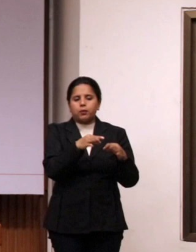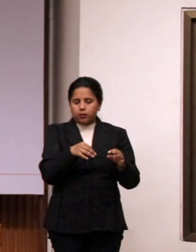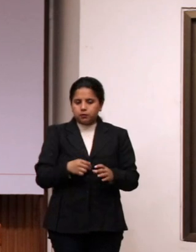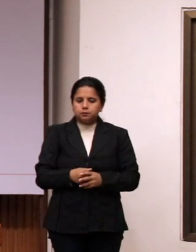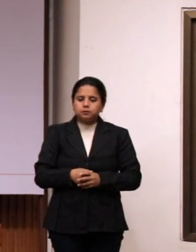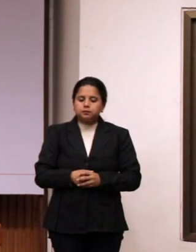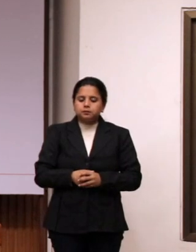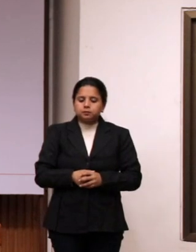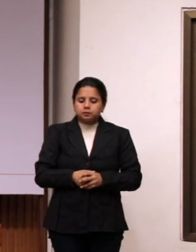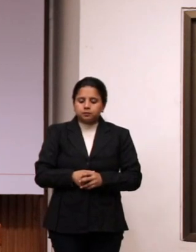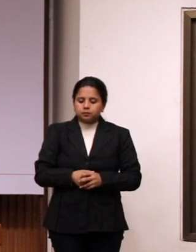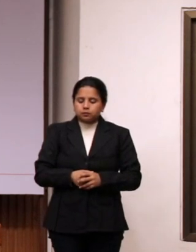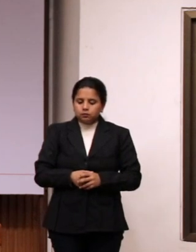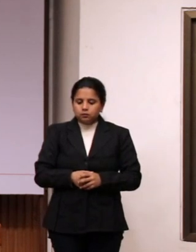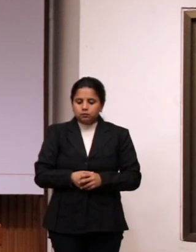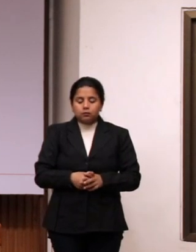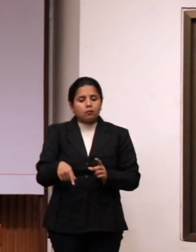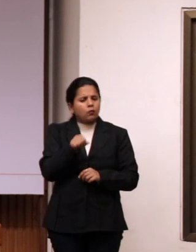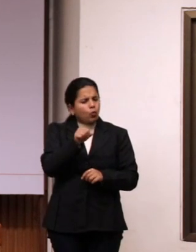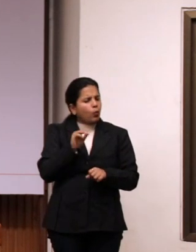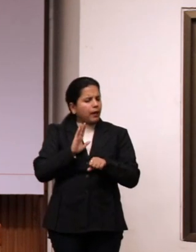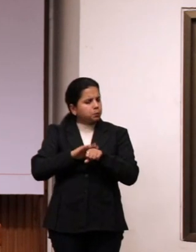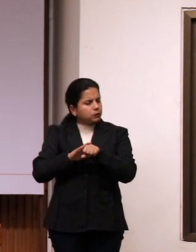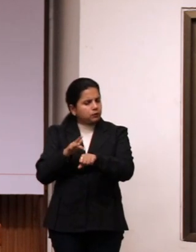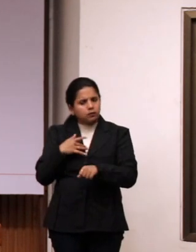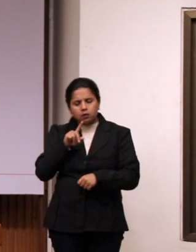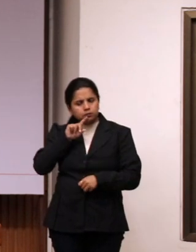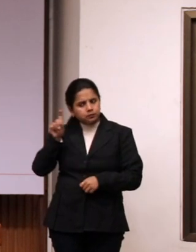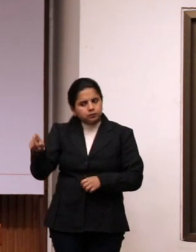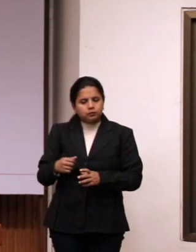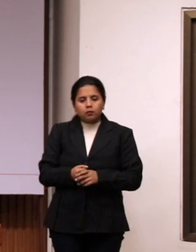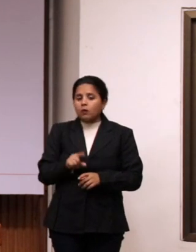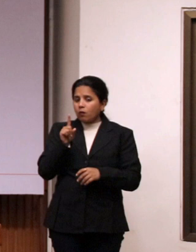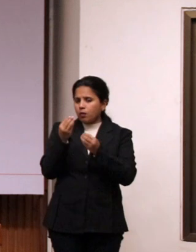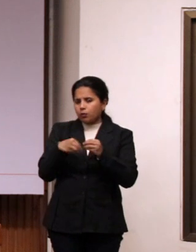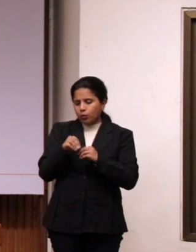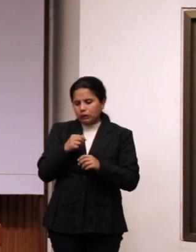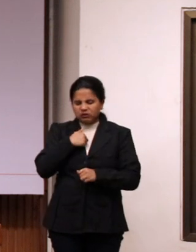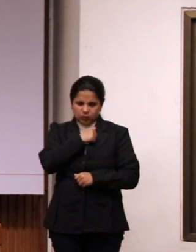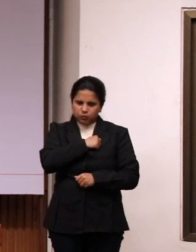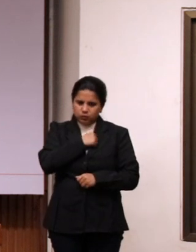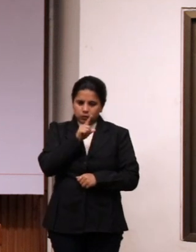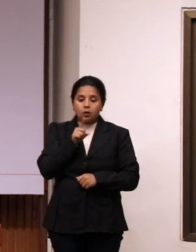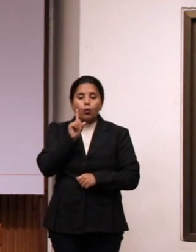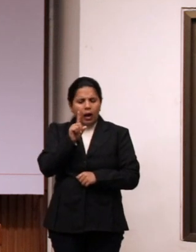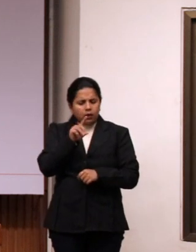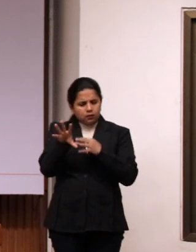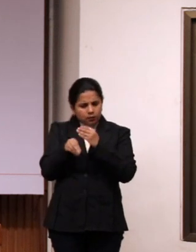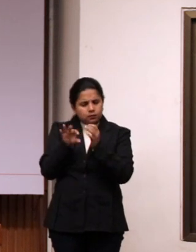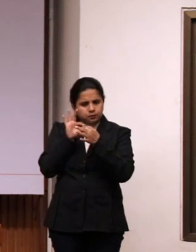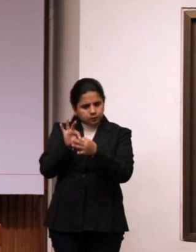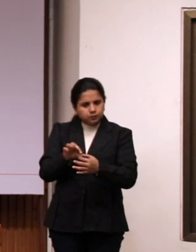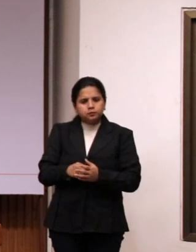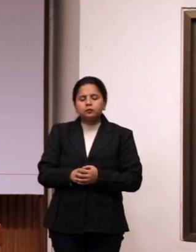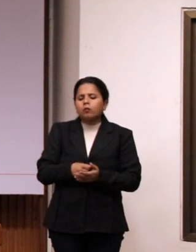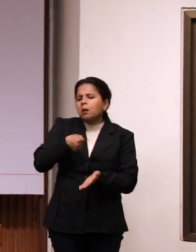So now in your experience, and there is one more thing, sorry, one more caveat to it, the minimum,